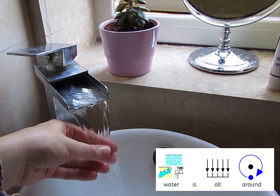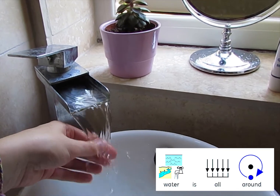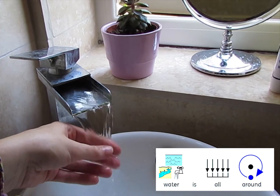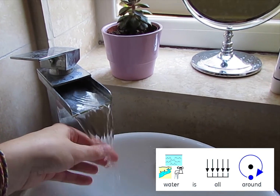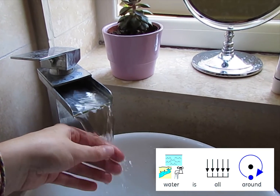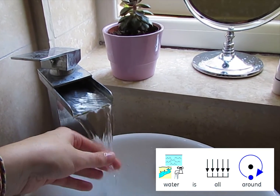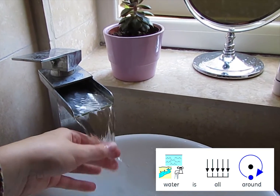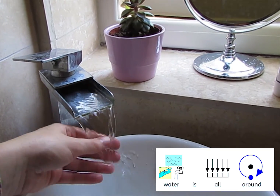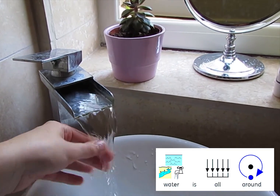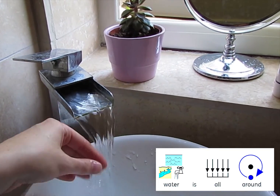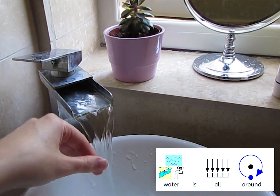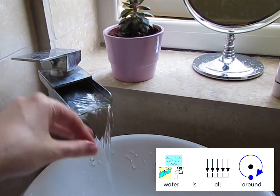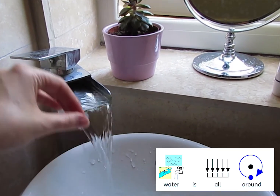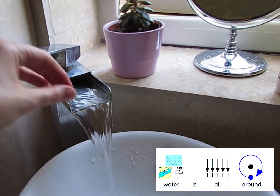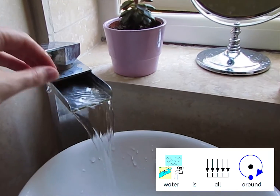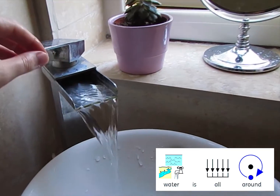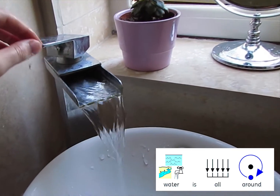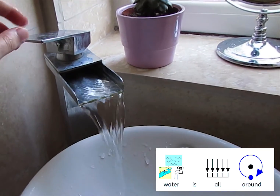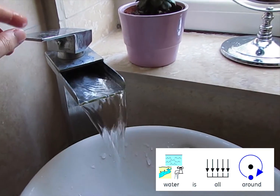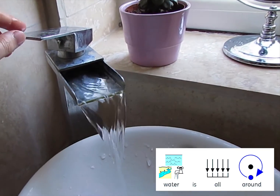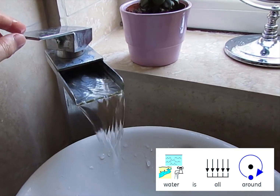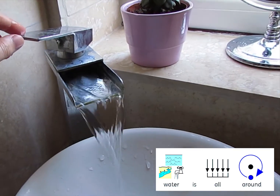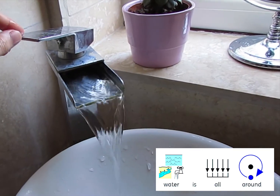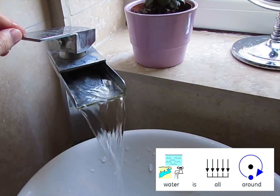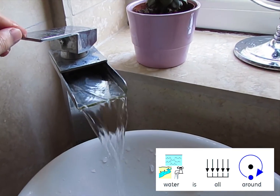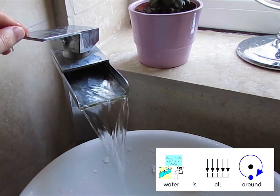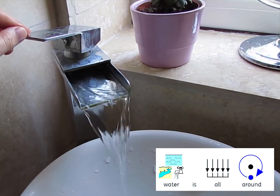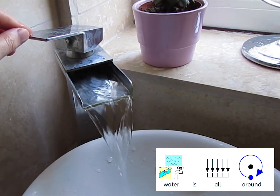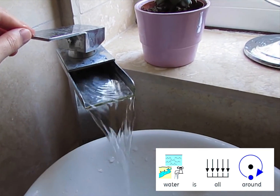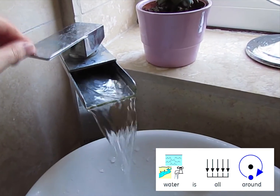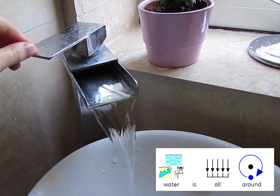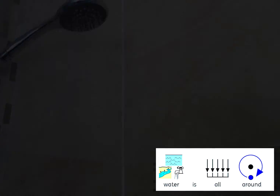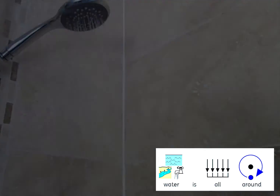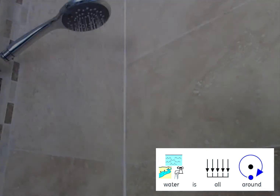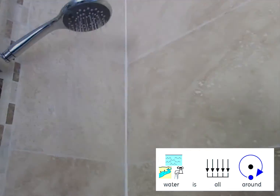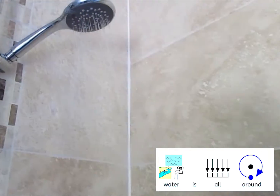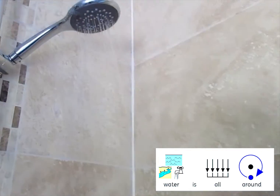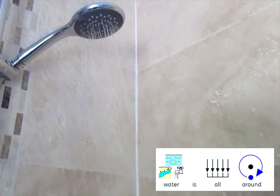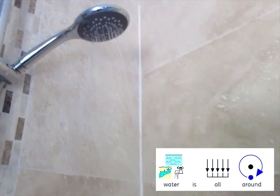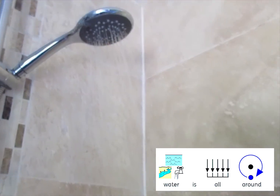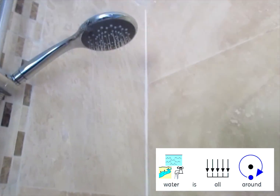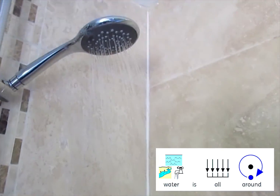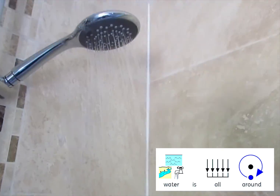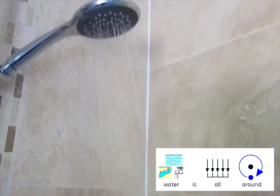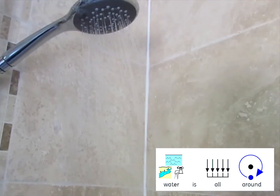Water is all around, we use it for many things.